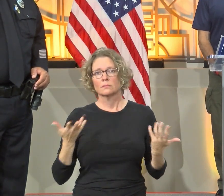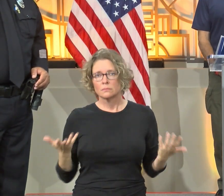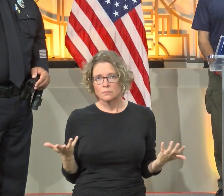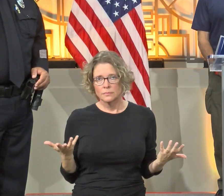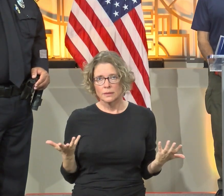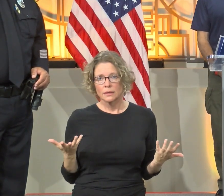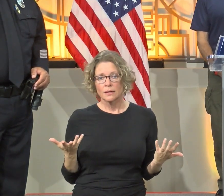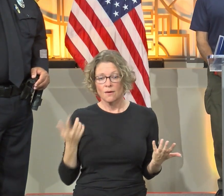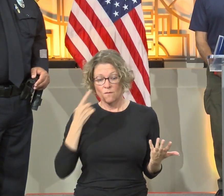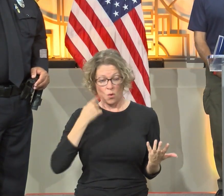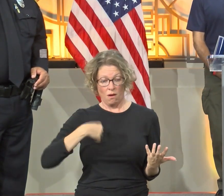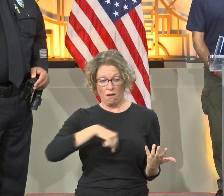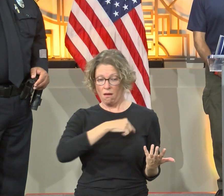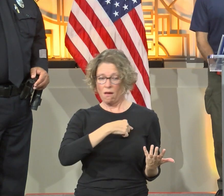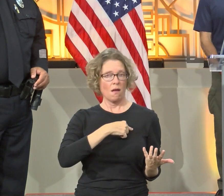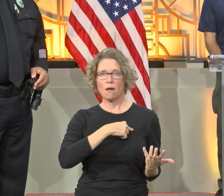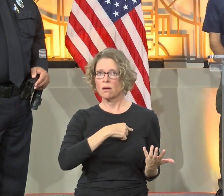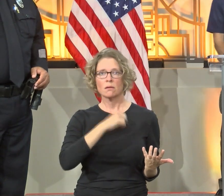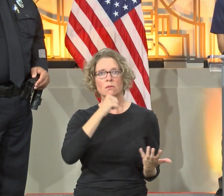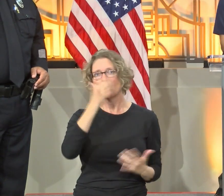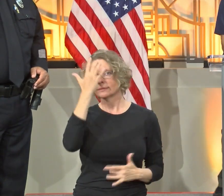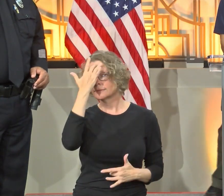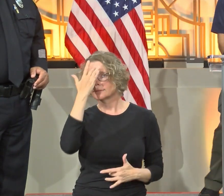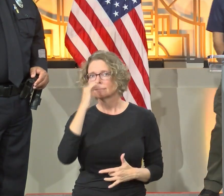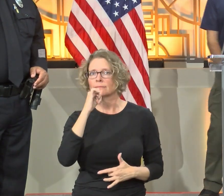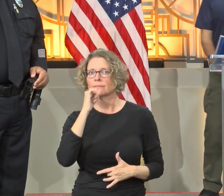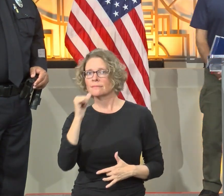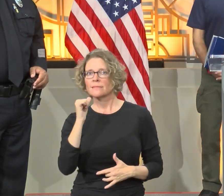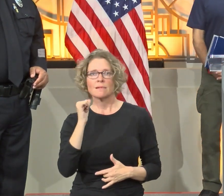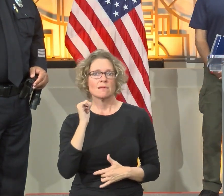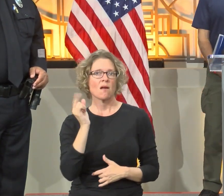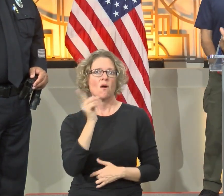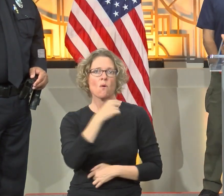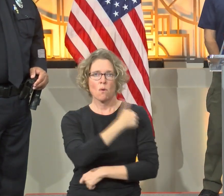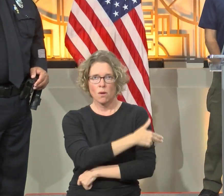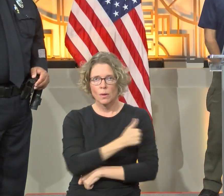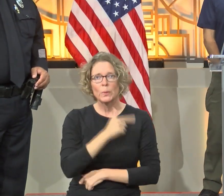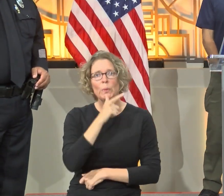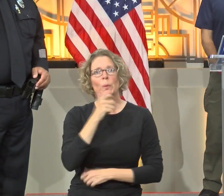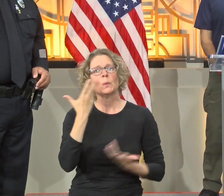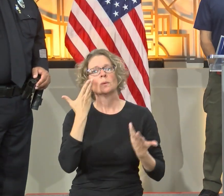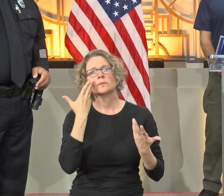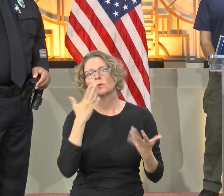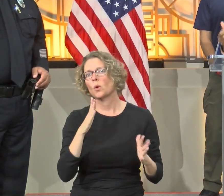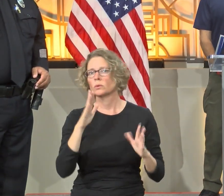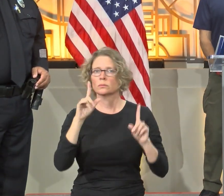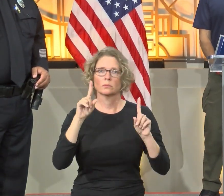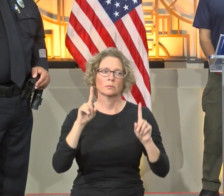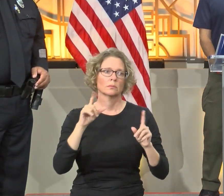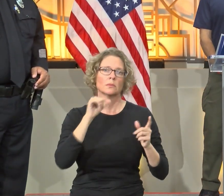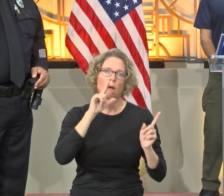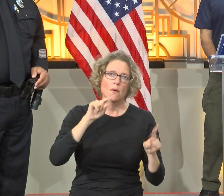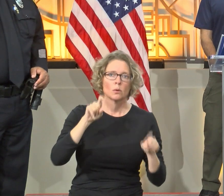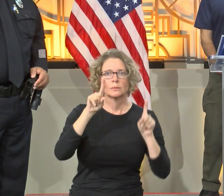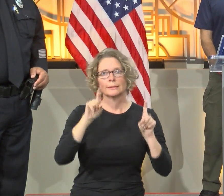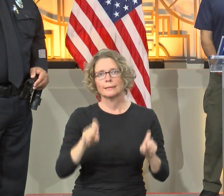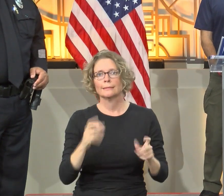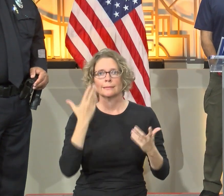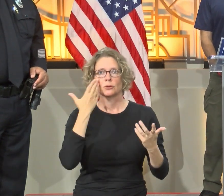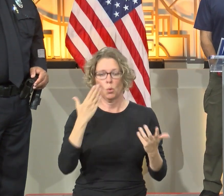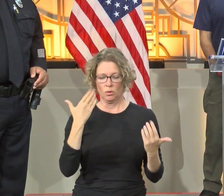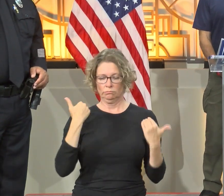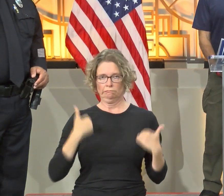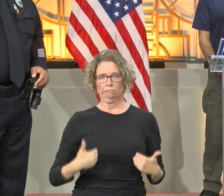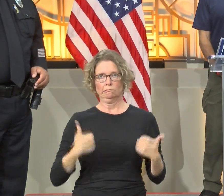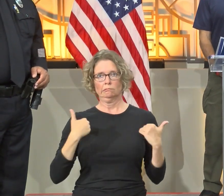for those of us who are not in hospitals, who have not gotten tested, who don't know our status, not to take advantage of one